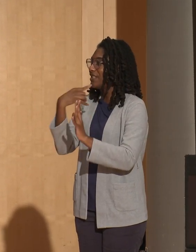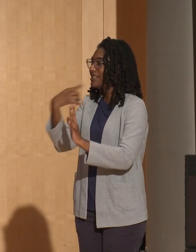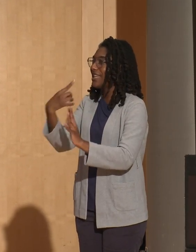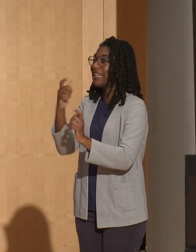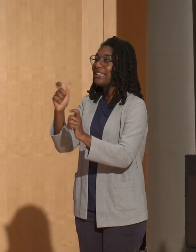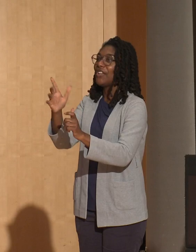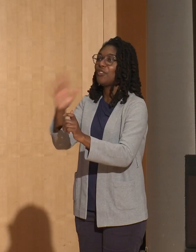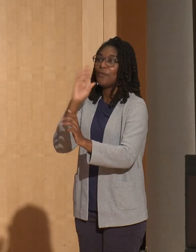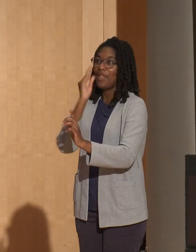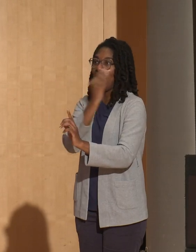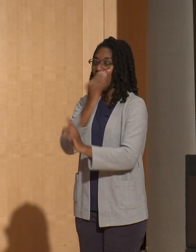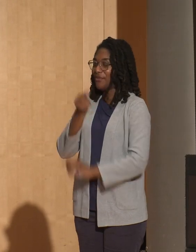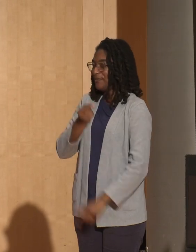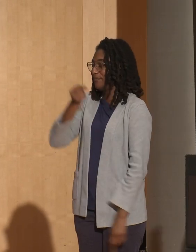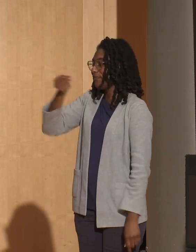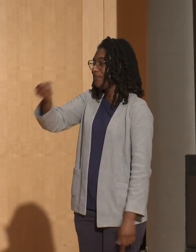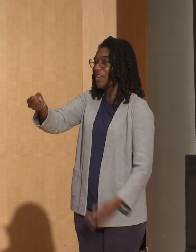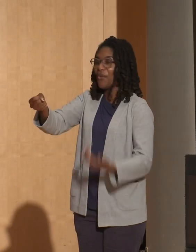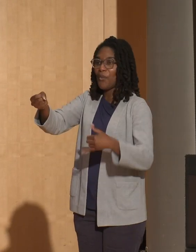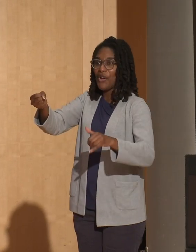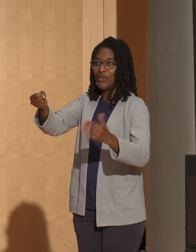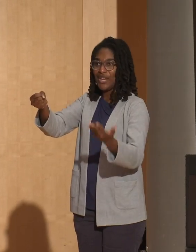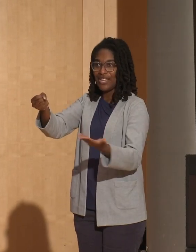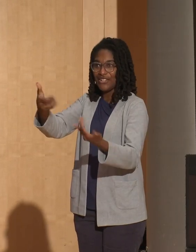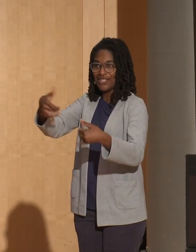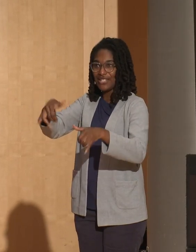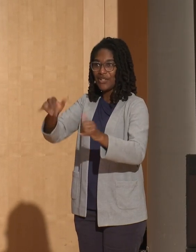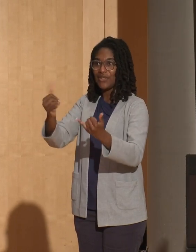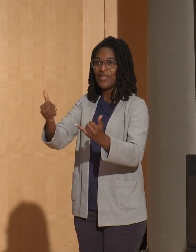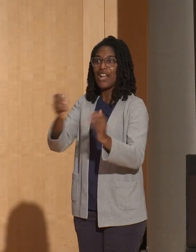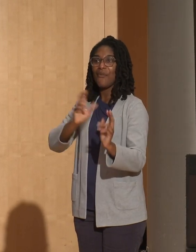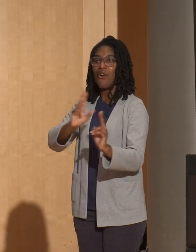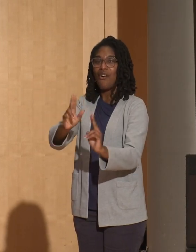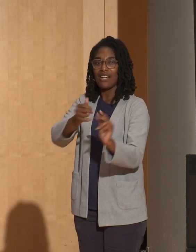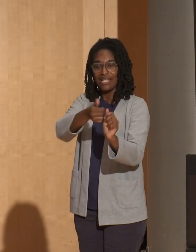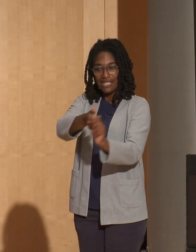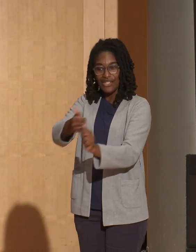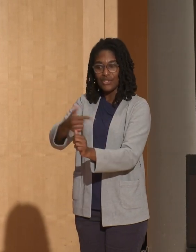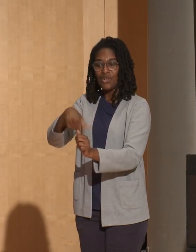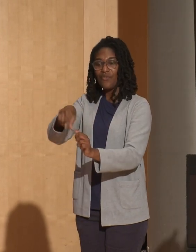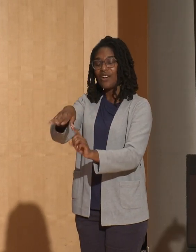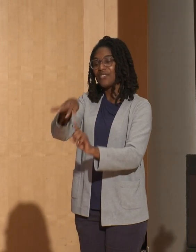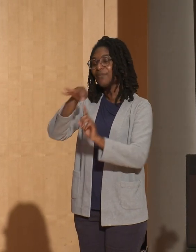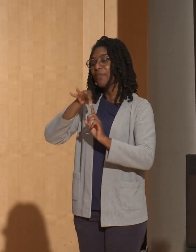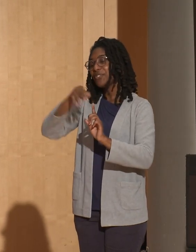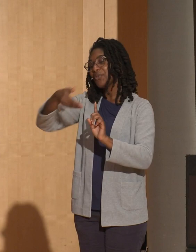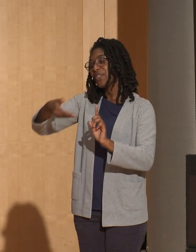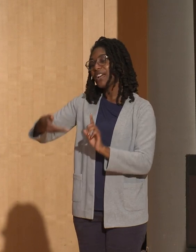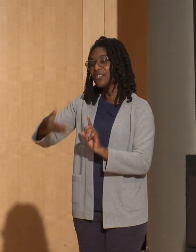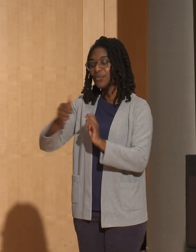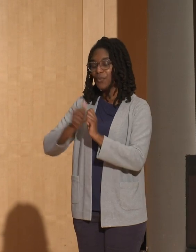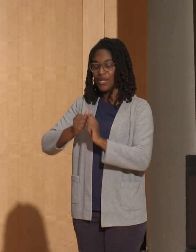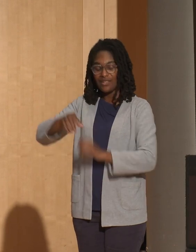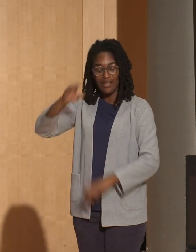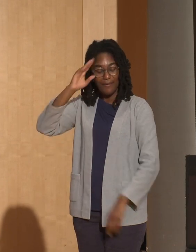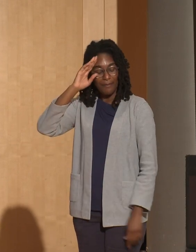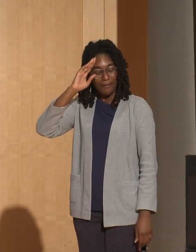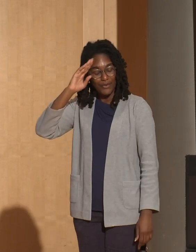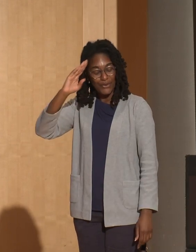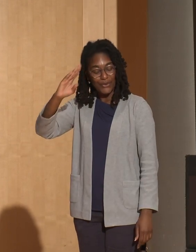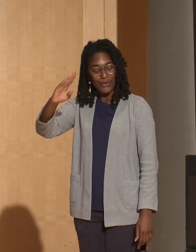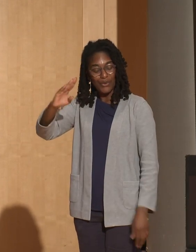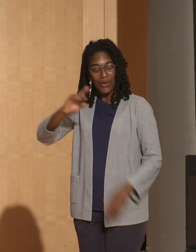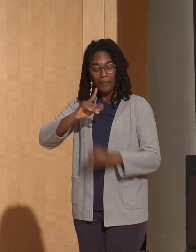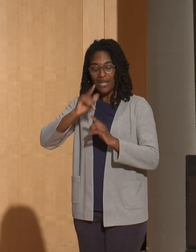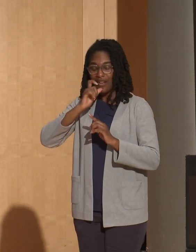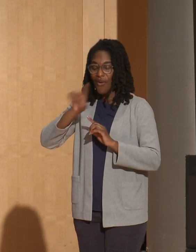your flowers while you're here. So tonight I'm gonna honor each of our special guests with a mayoral salute, not only in just